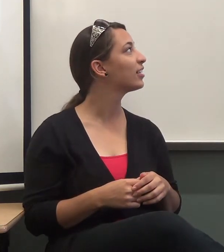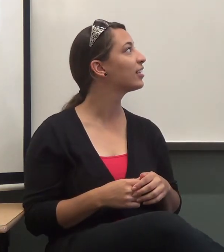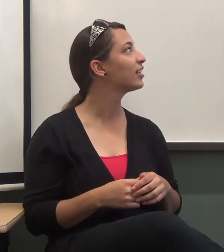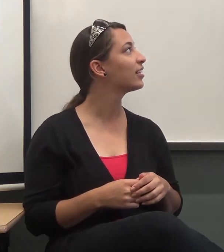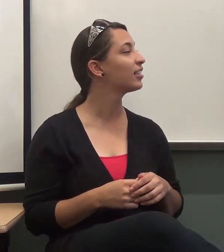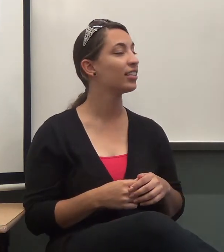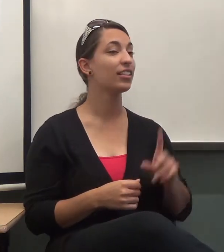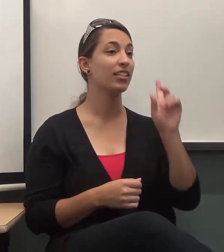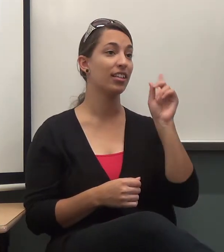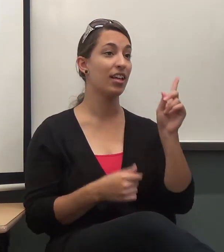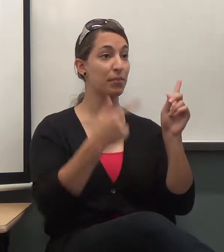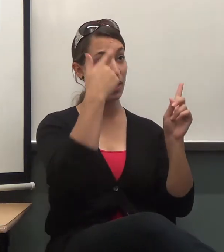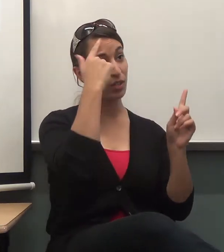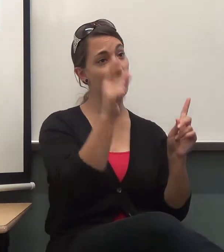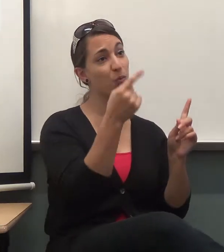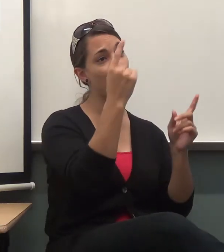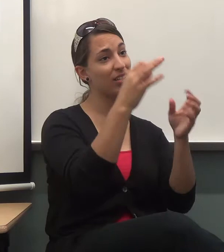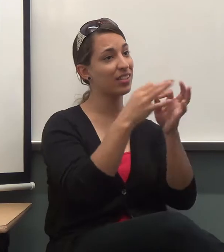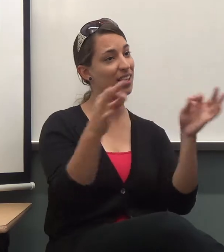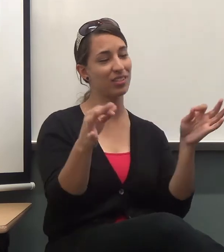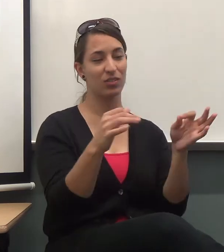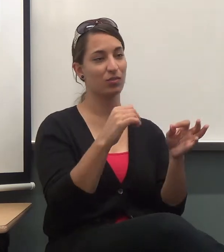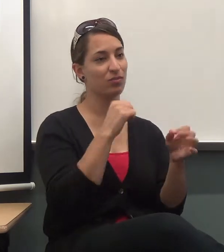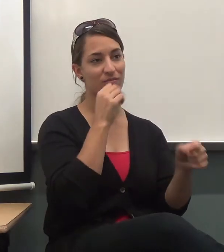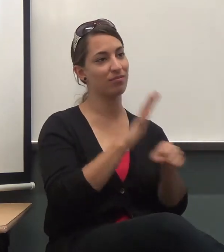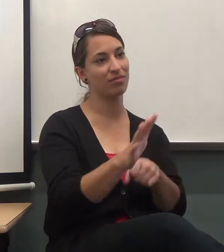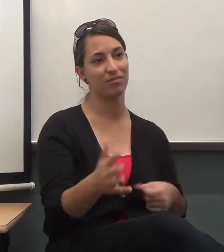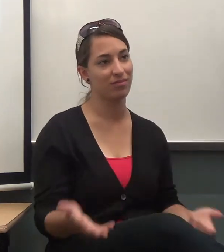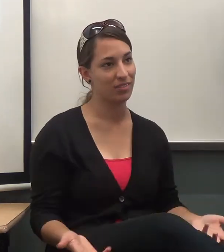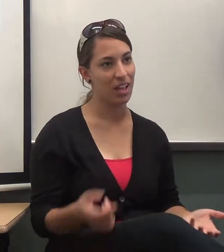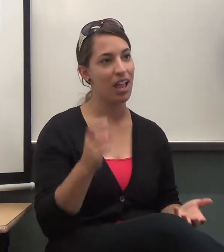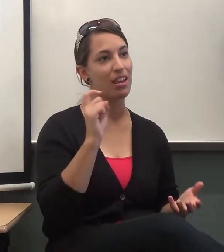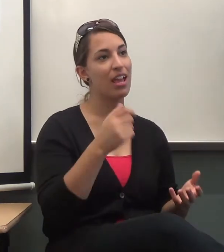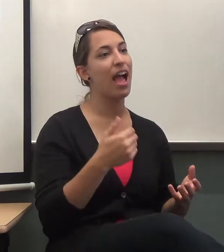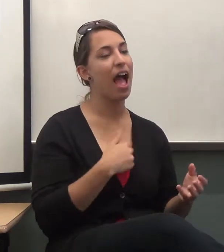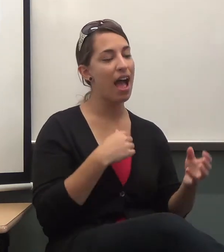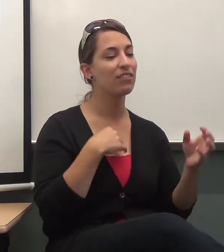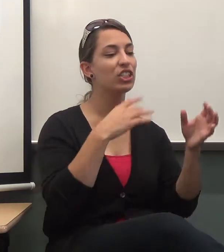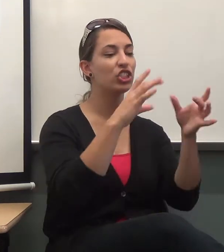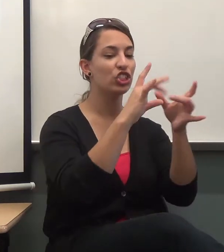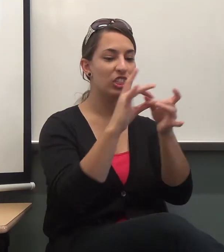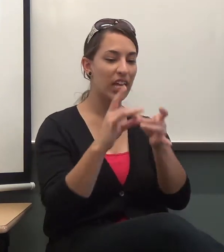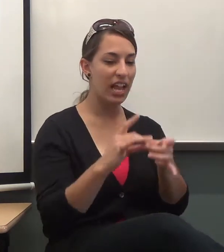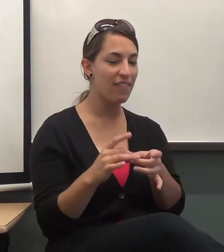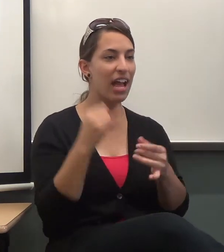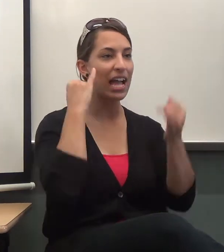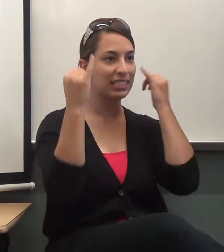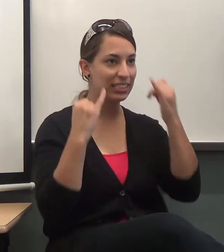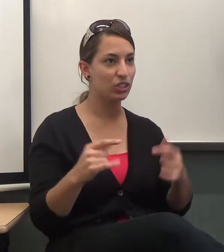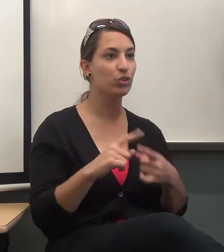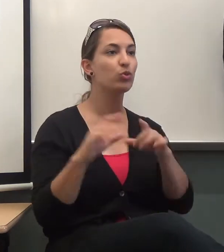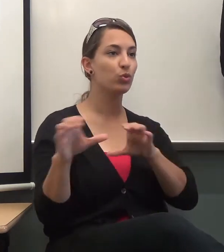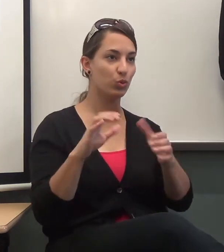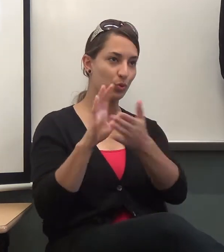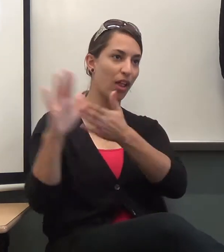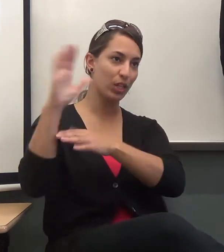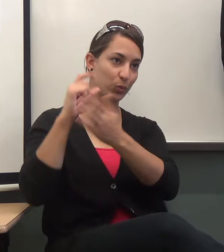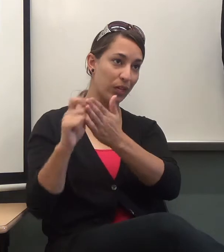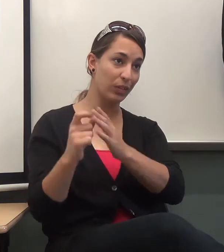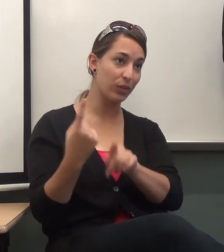Because one sentence isn't really going to cut it. You have to have a whole chain of ideas to do collegiate writing. Okay? So our simple sentence has a couple pieces. We know that it